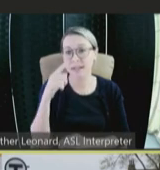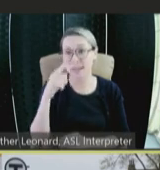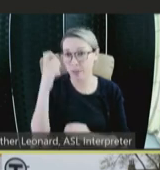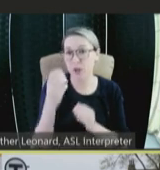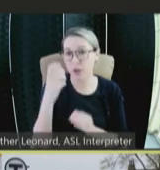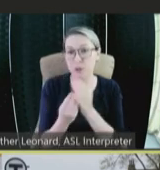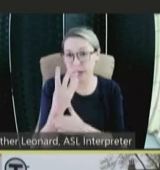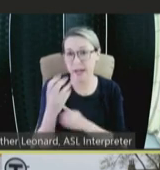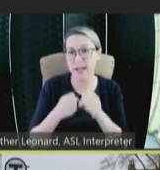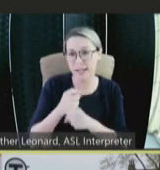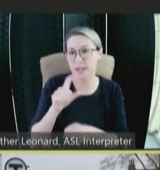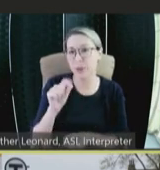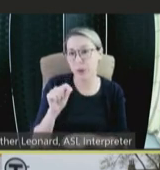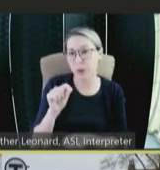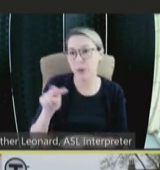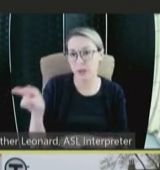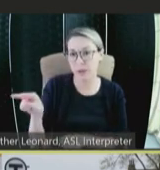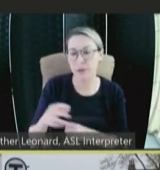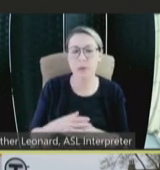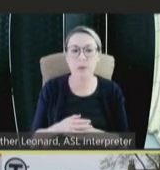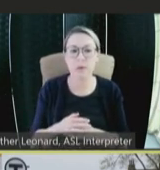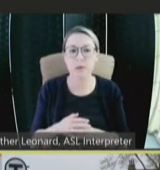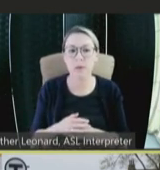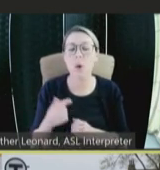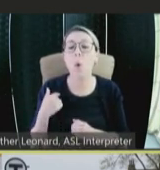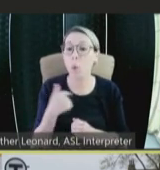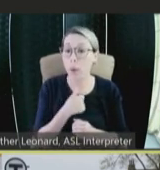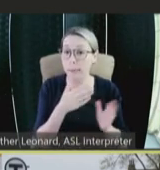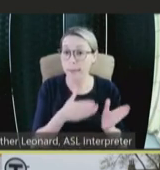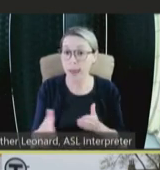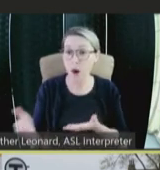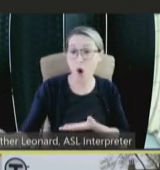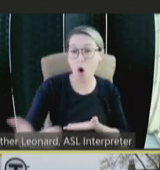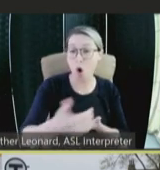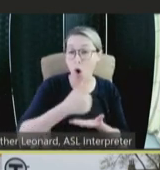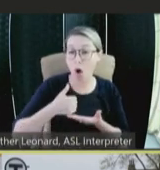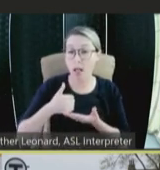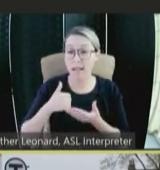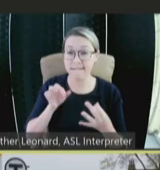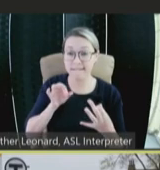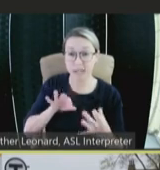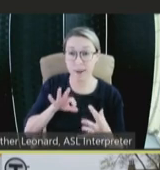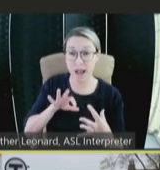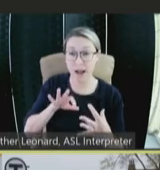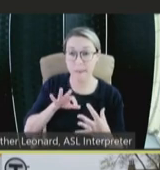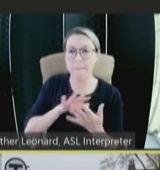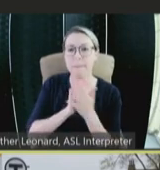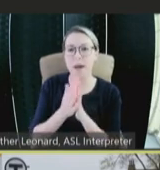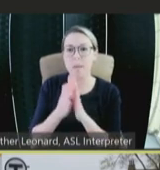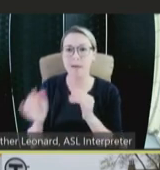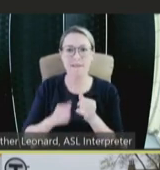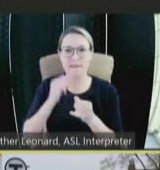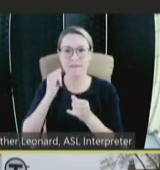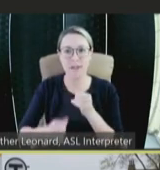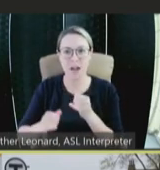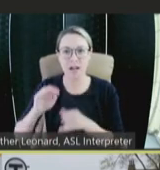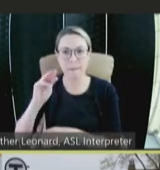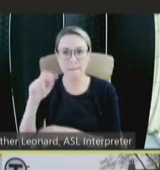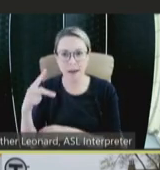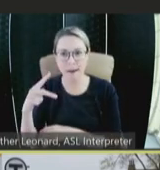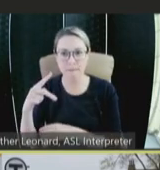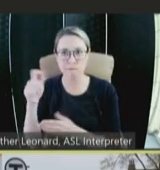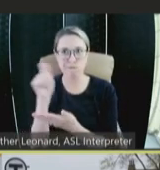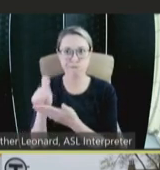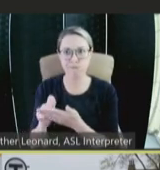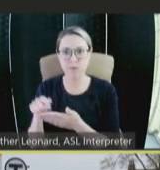2022. We intend to take all of that feedback that we're getting from folks and finalize the map this fall, do more